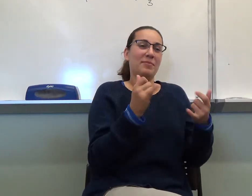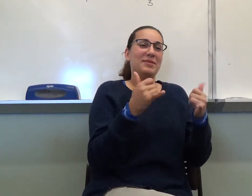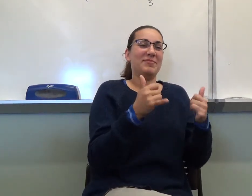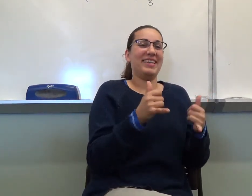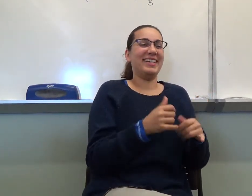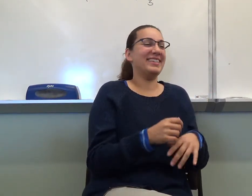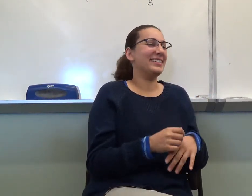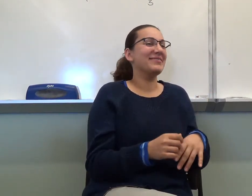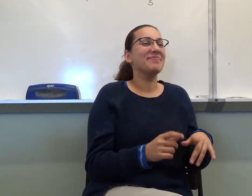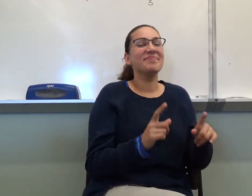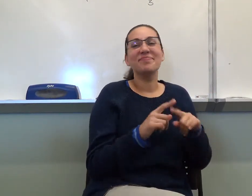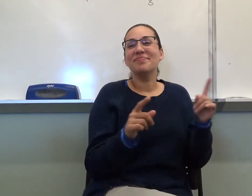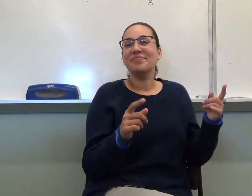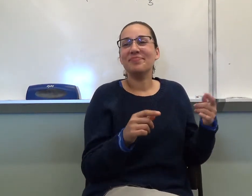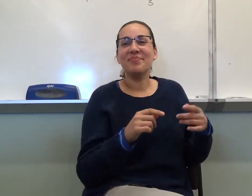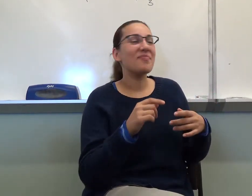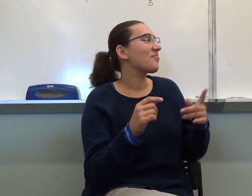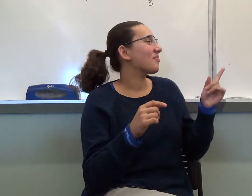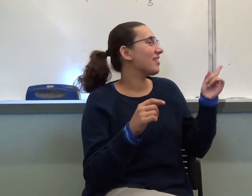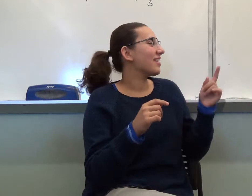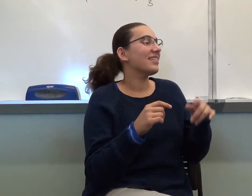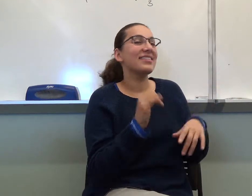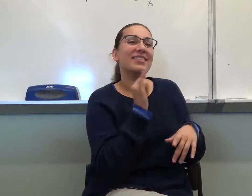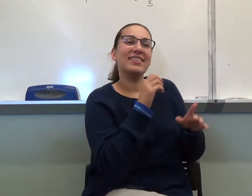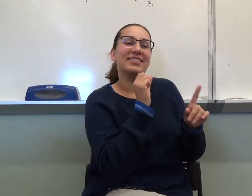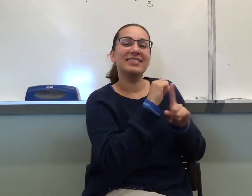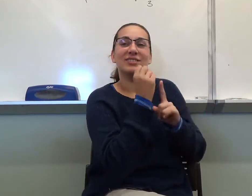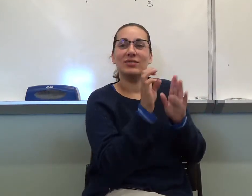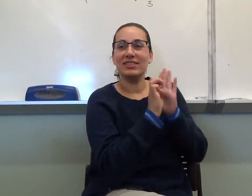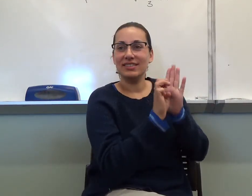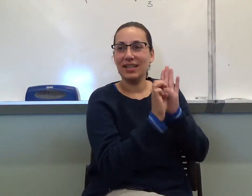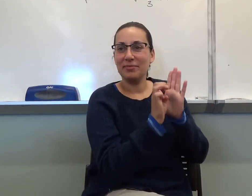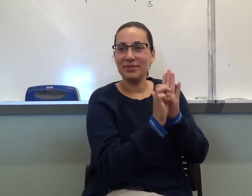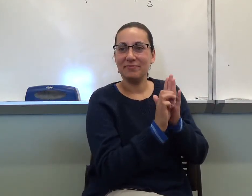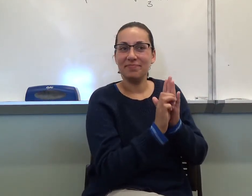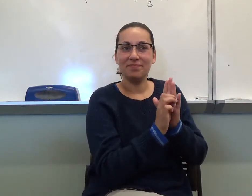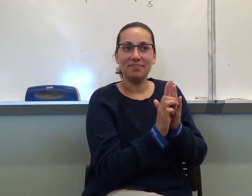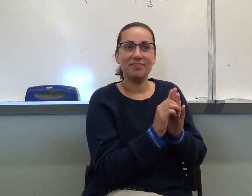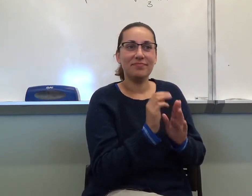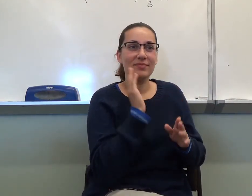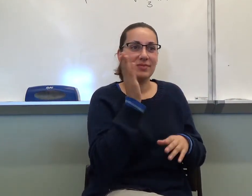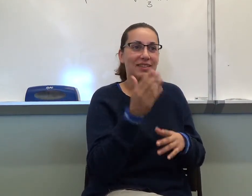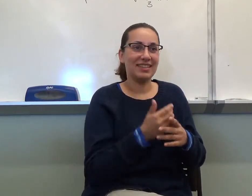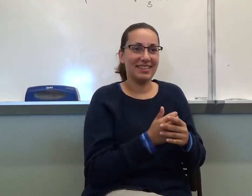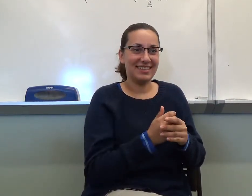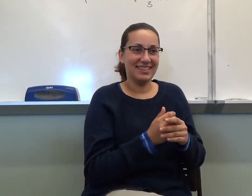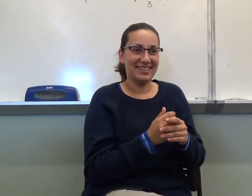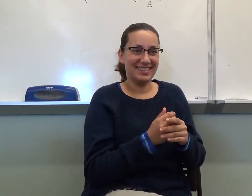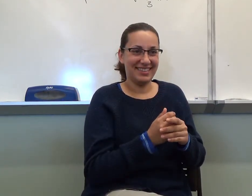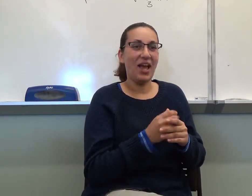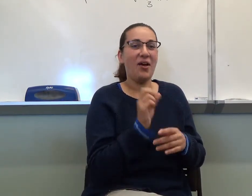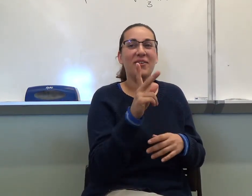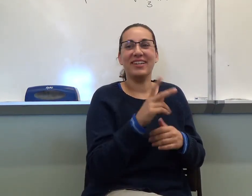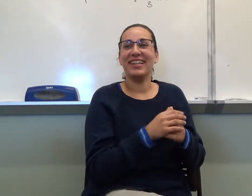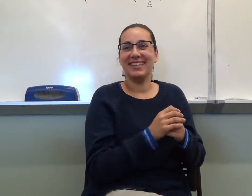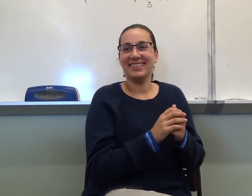this. In this particular case, I'll just put a few of the column labels on it and so forth. This is the, let's go over here and do